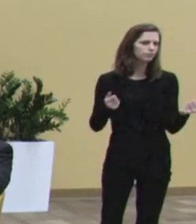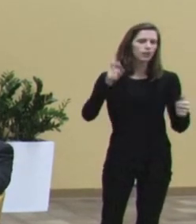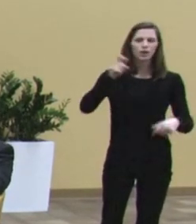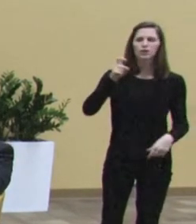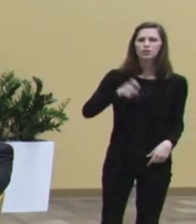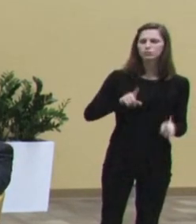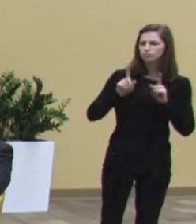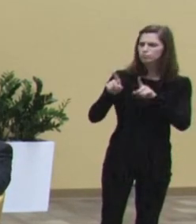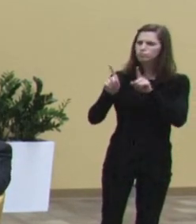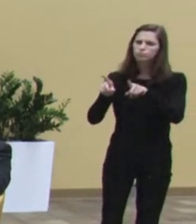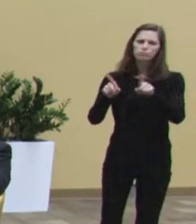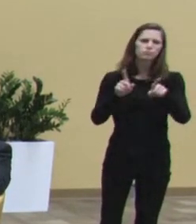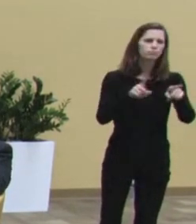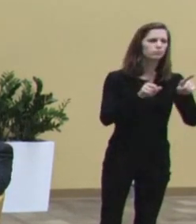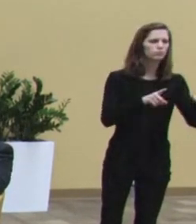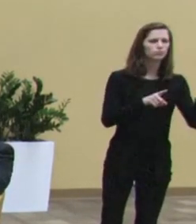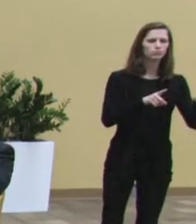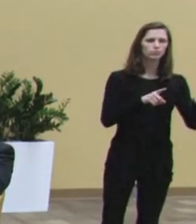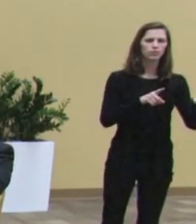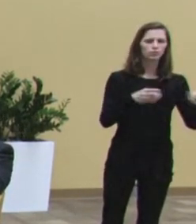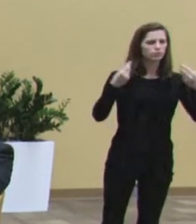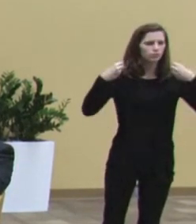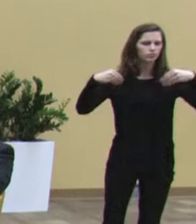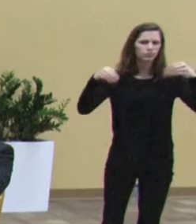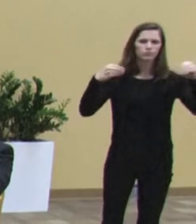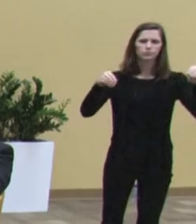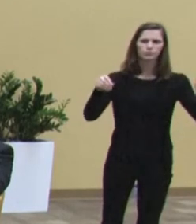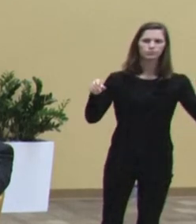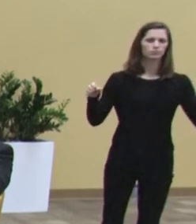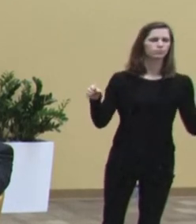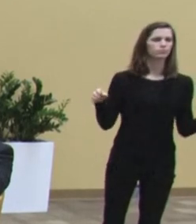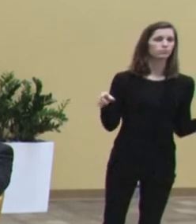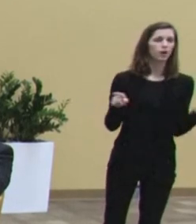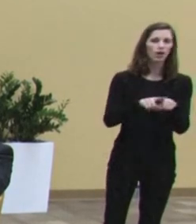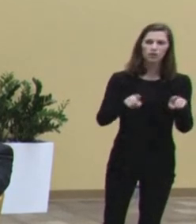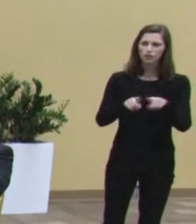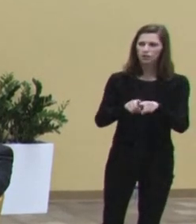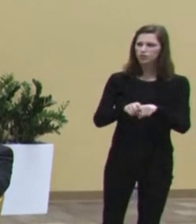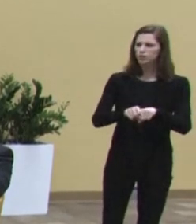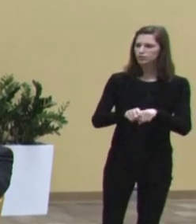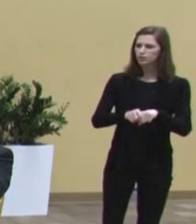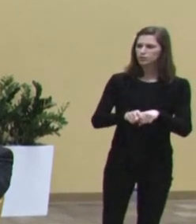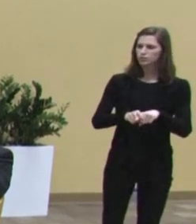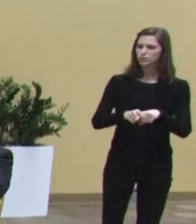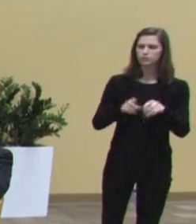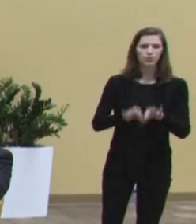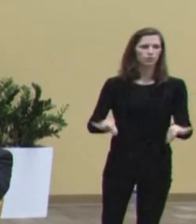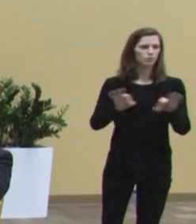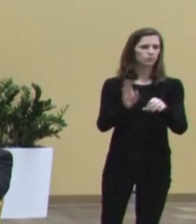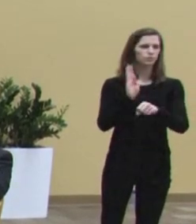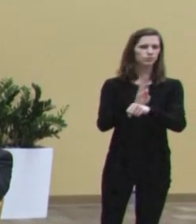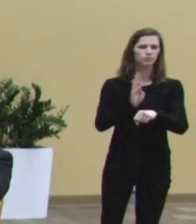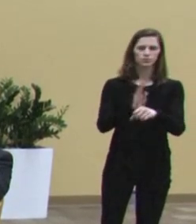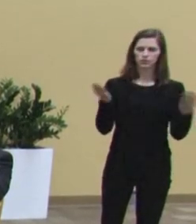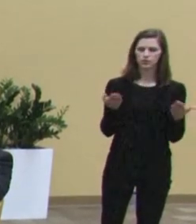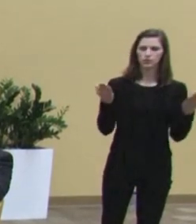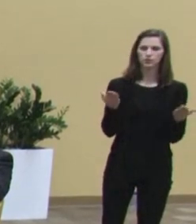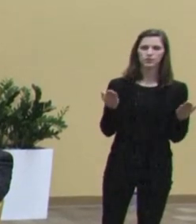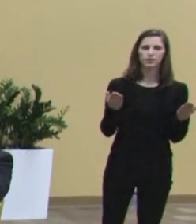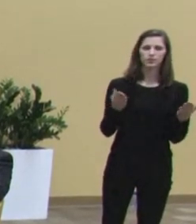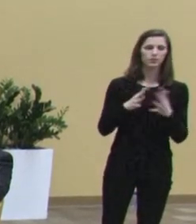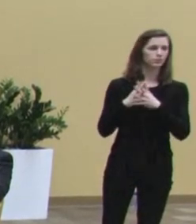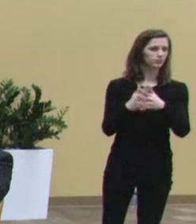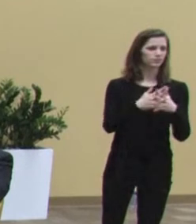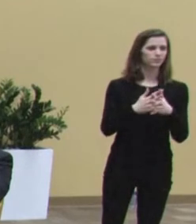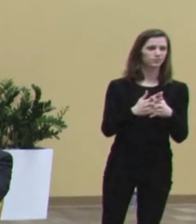these stores and to these massive industries in our country and say, God sent us by